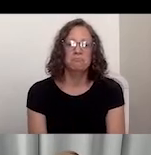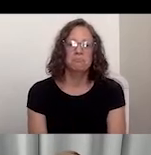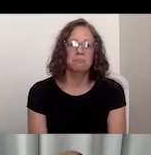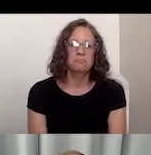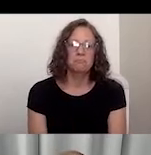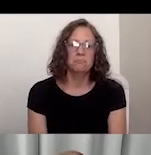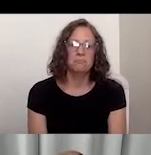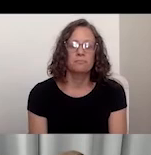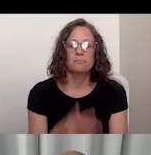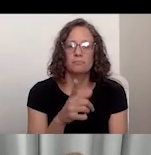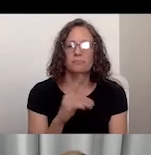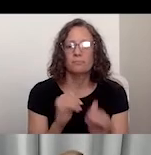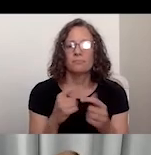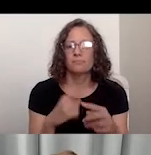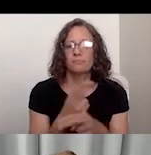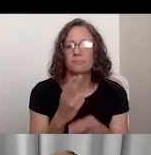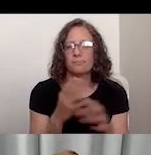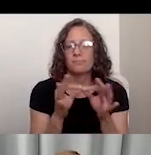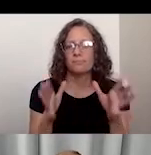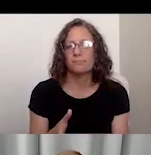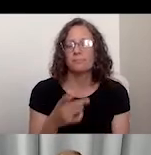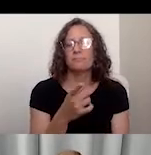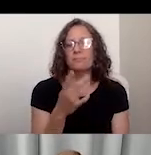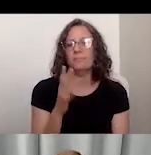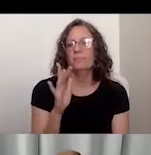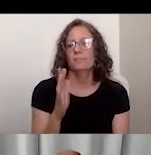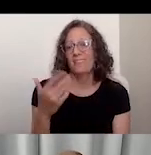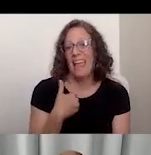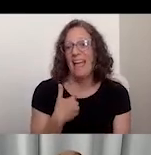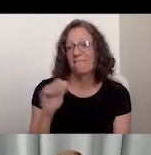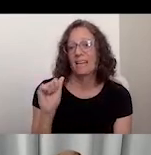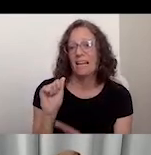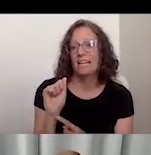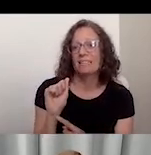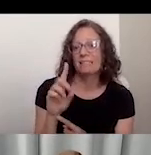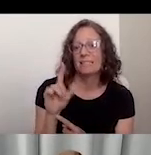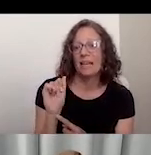good. Okay. How to use an interpreter.